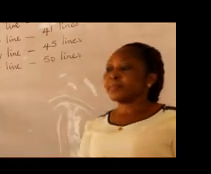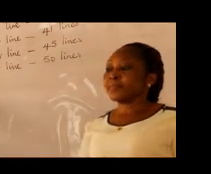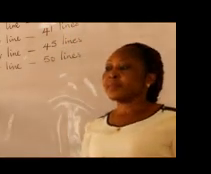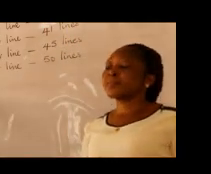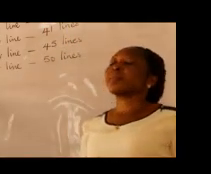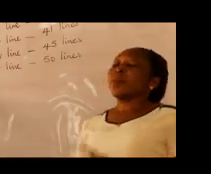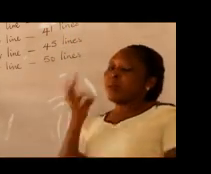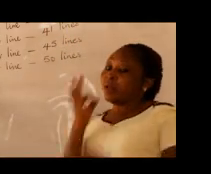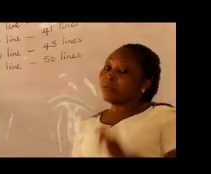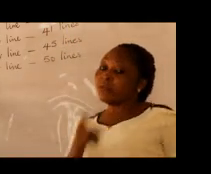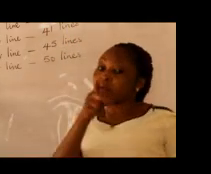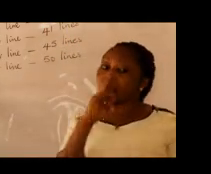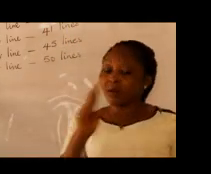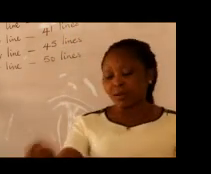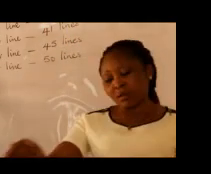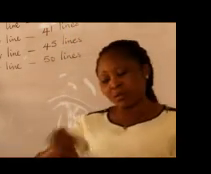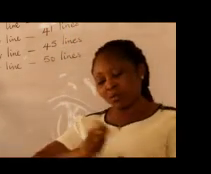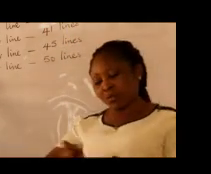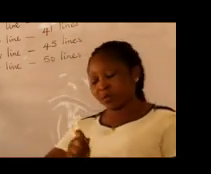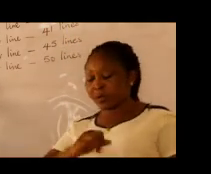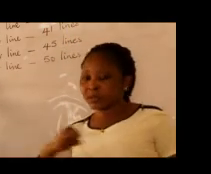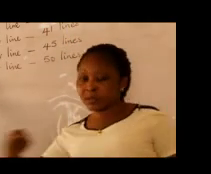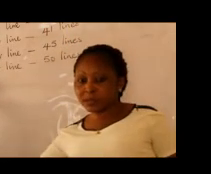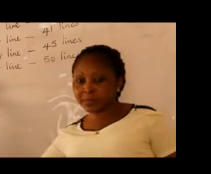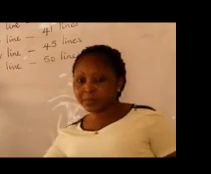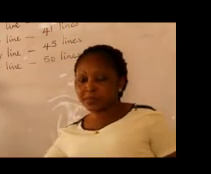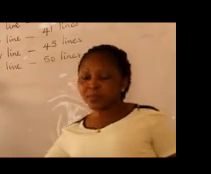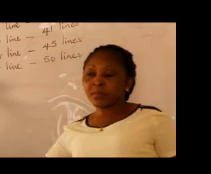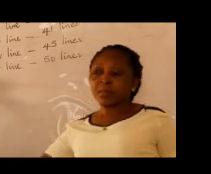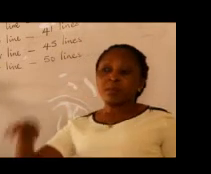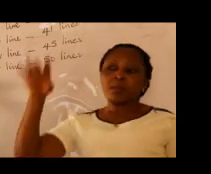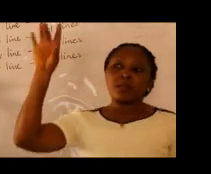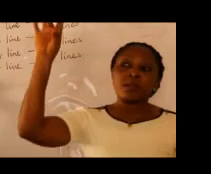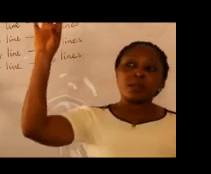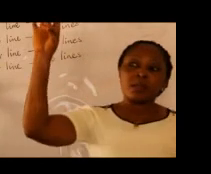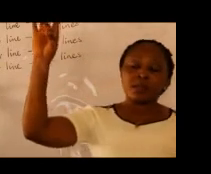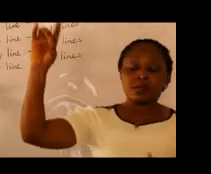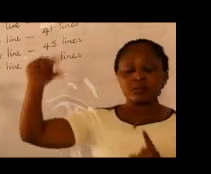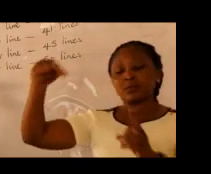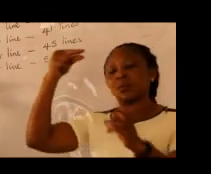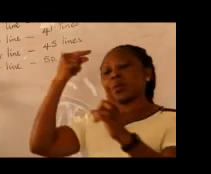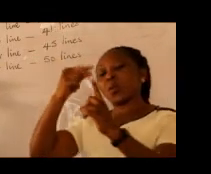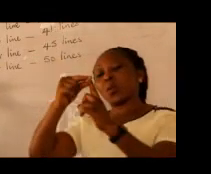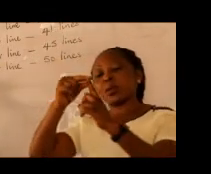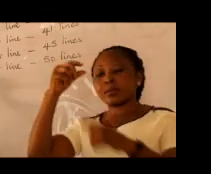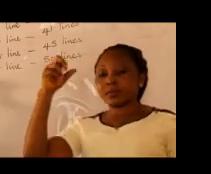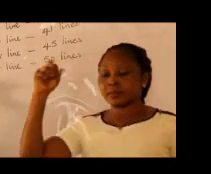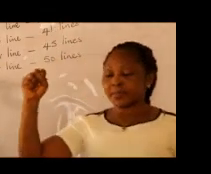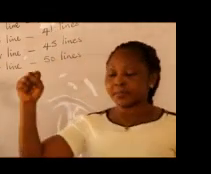If you are writing 8 words